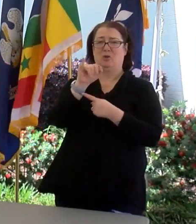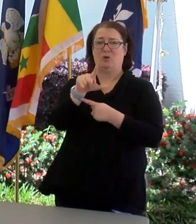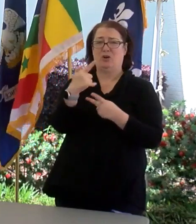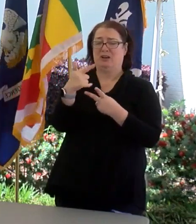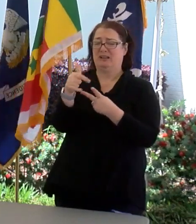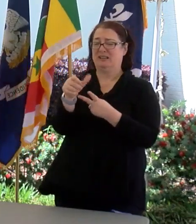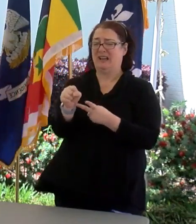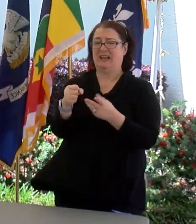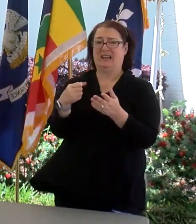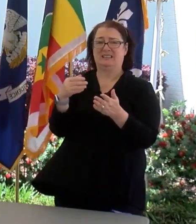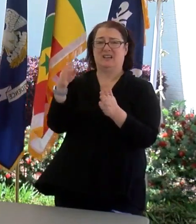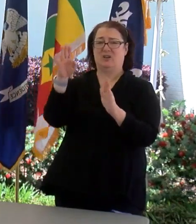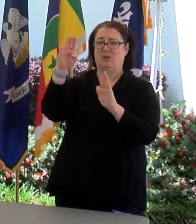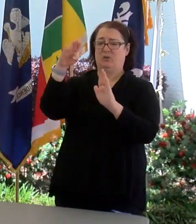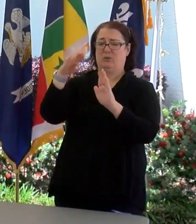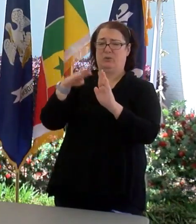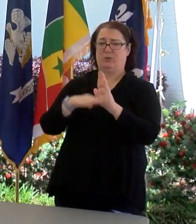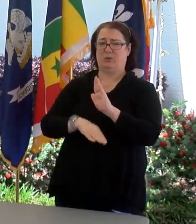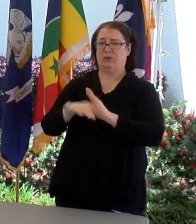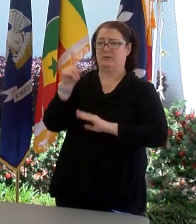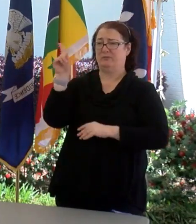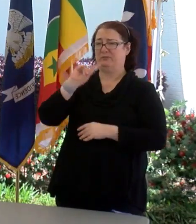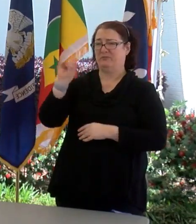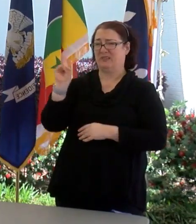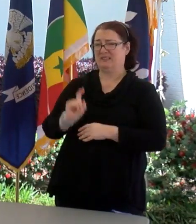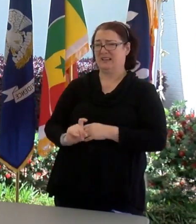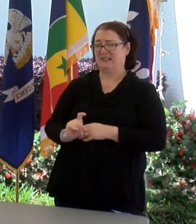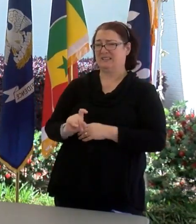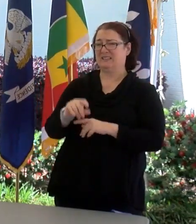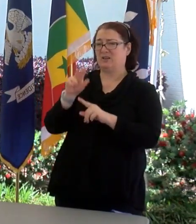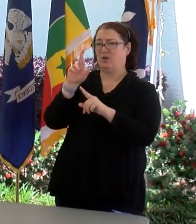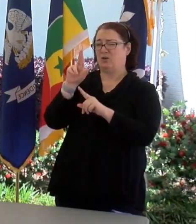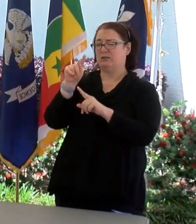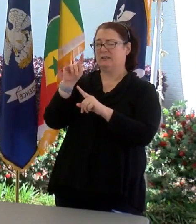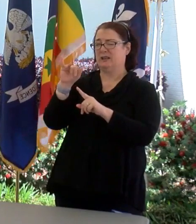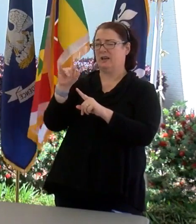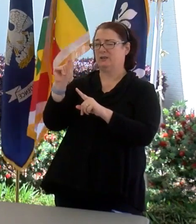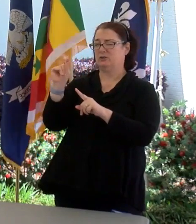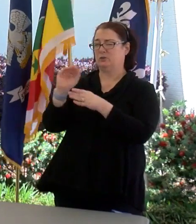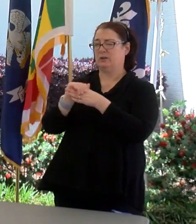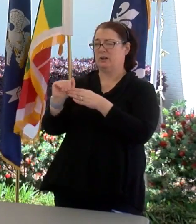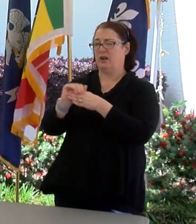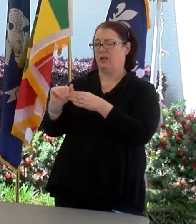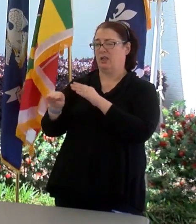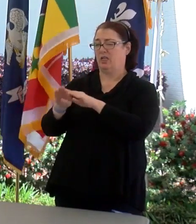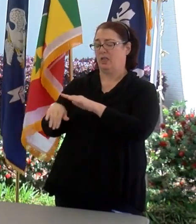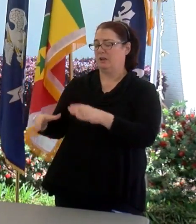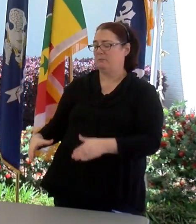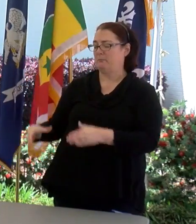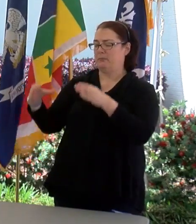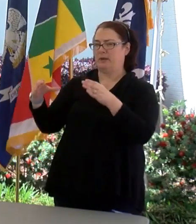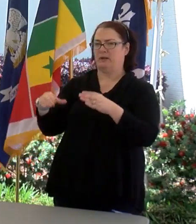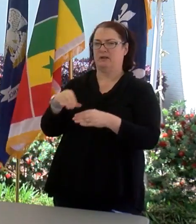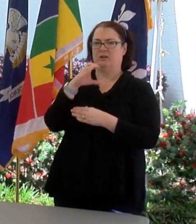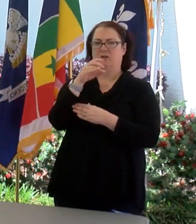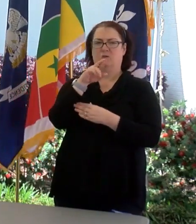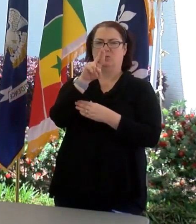or WTI is at $20 a barrel today. Brent crude is at $28.